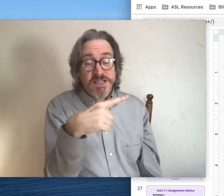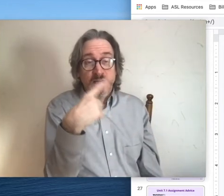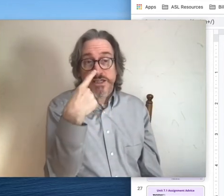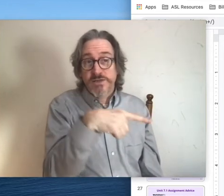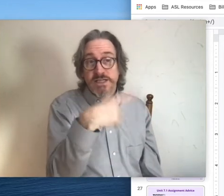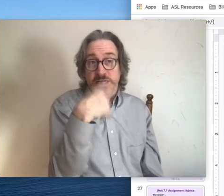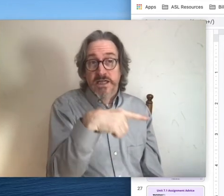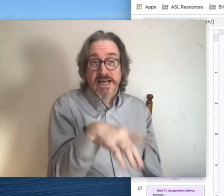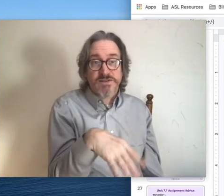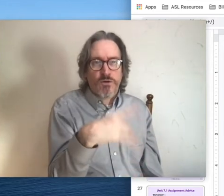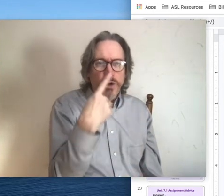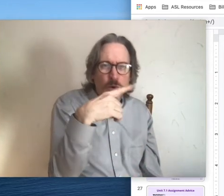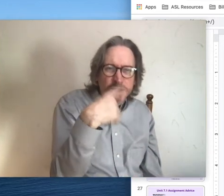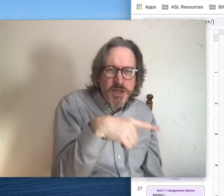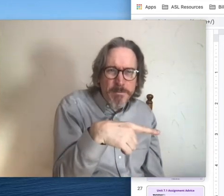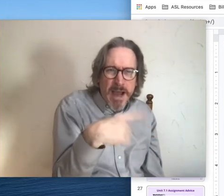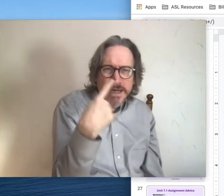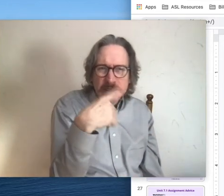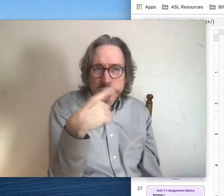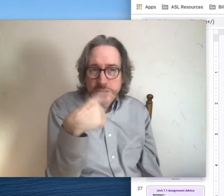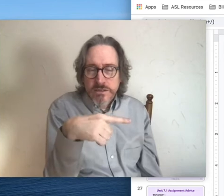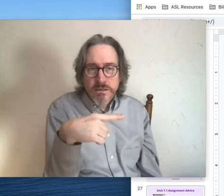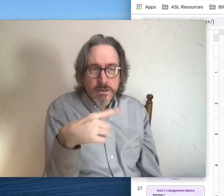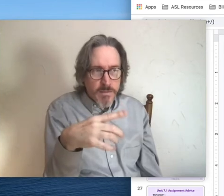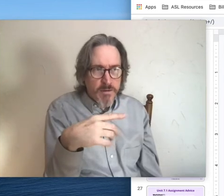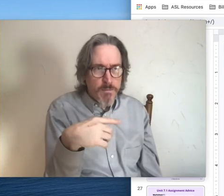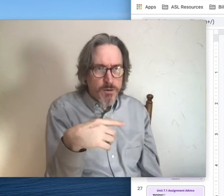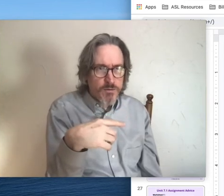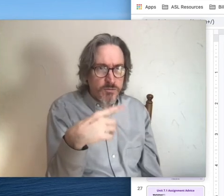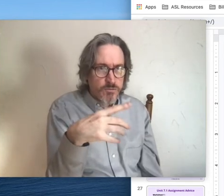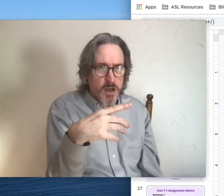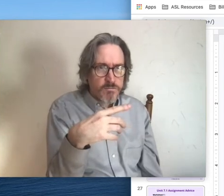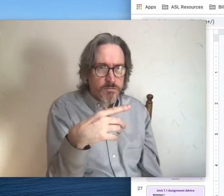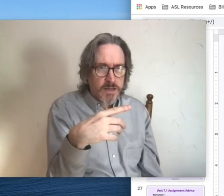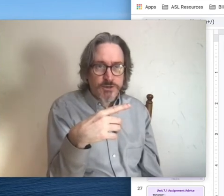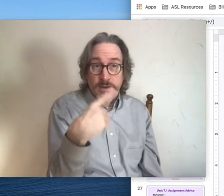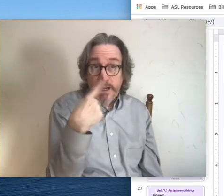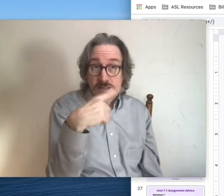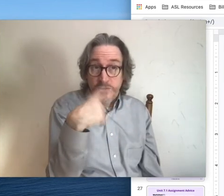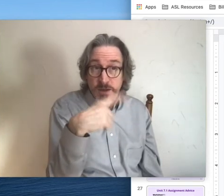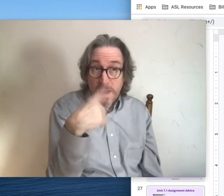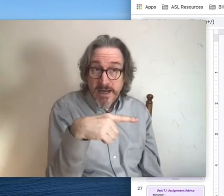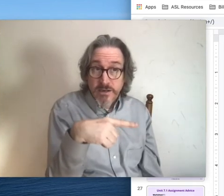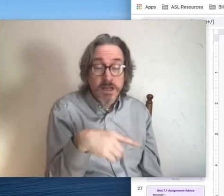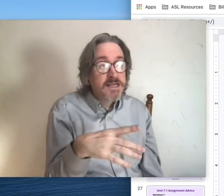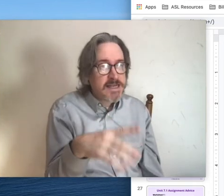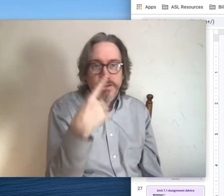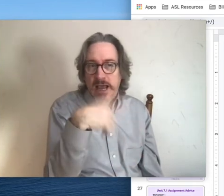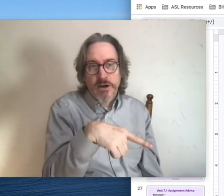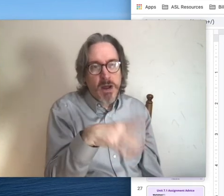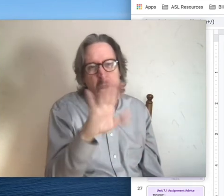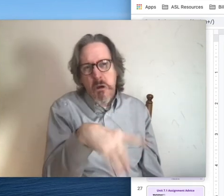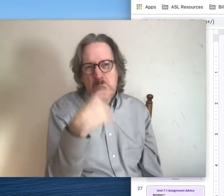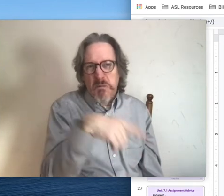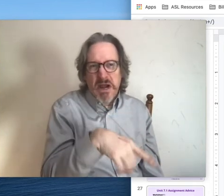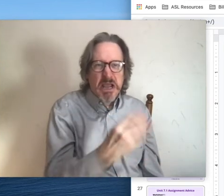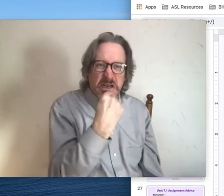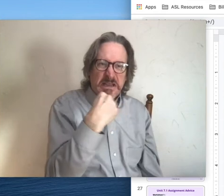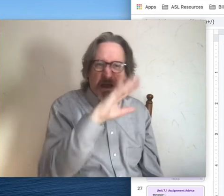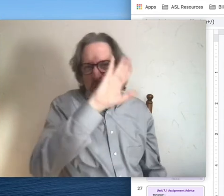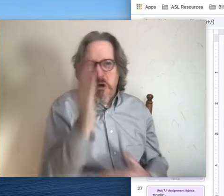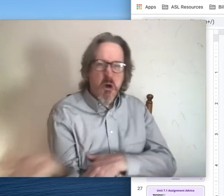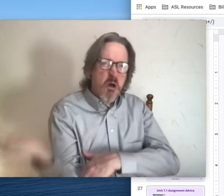you've seen us use this in class for, do you mind? I remember lecturing about it. So do you mind? Same thing. I don't mind. Oh, I don't mind.